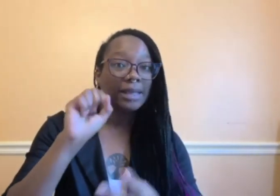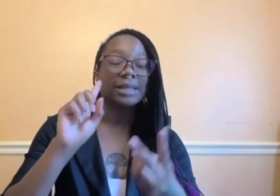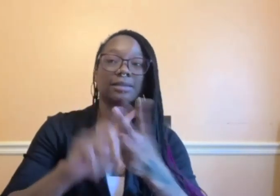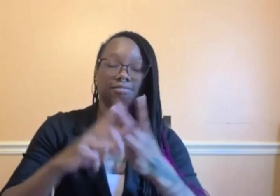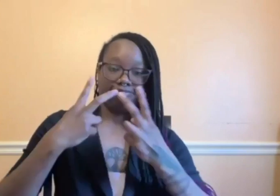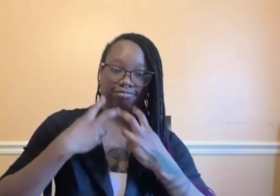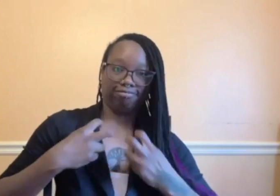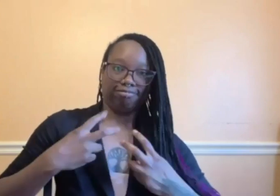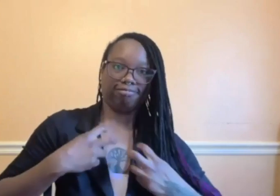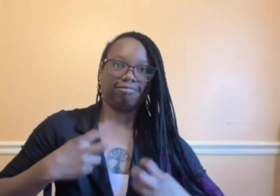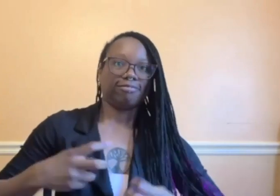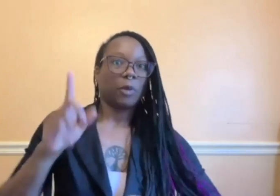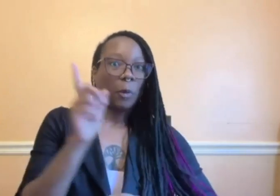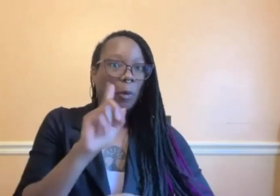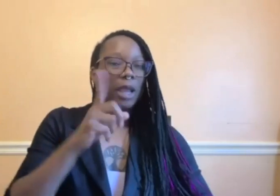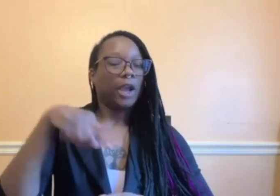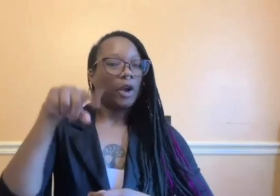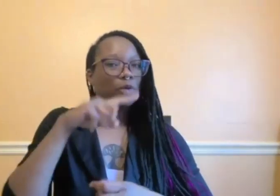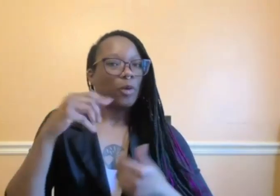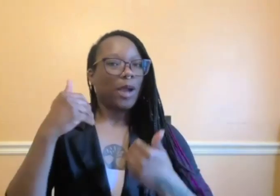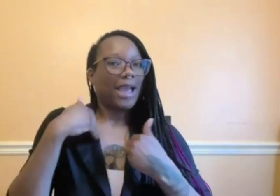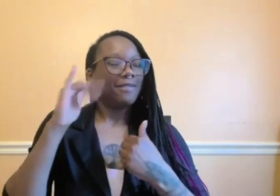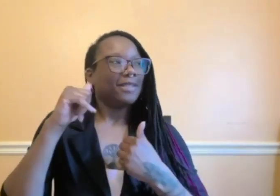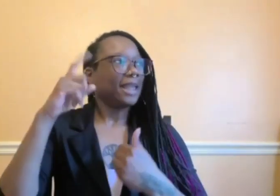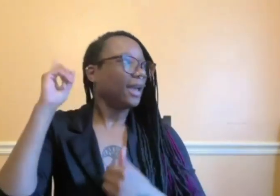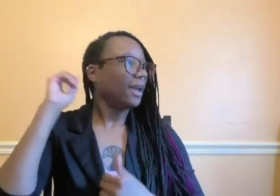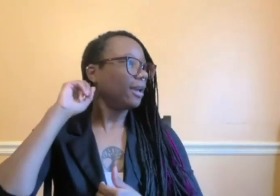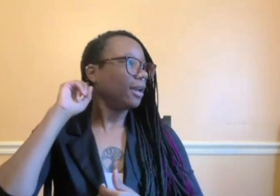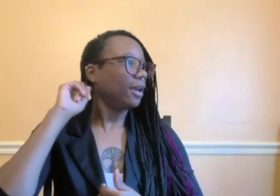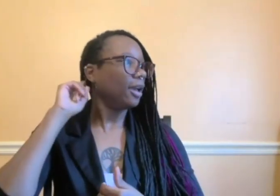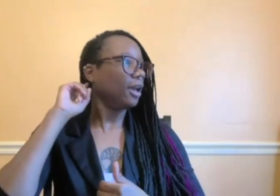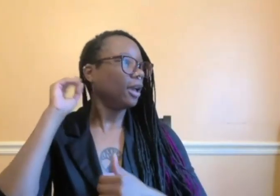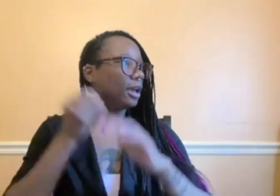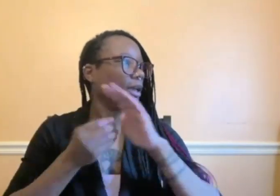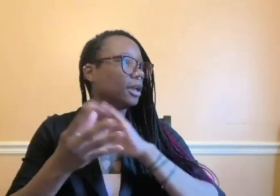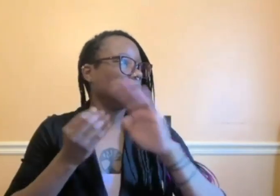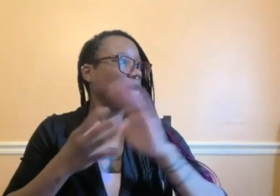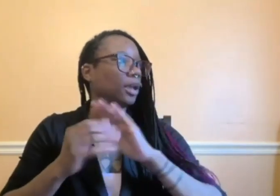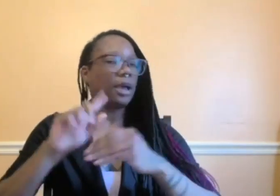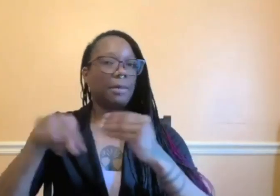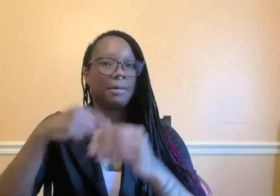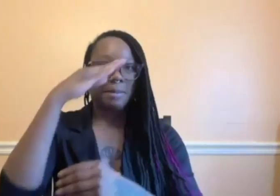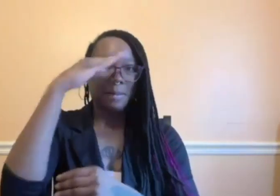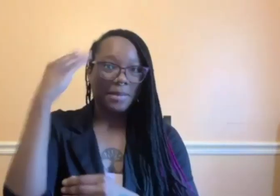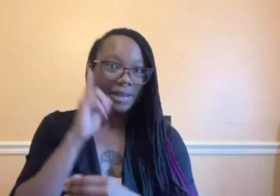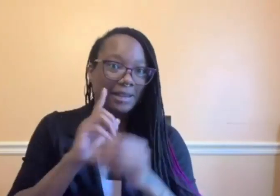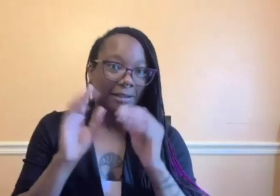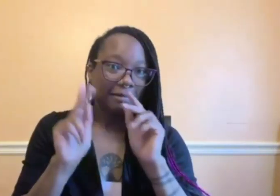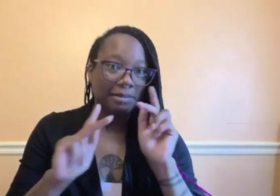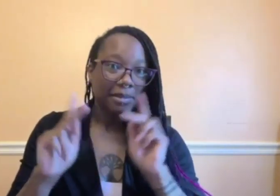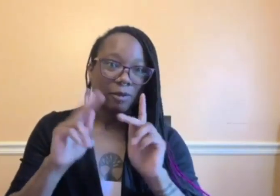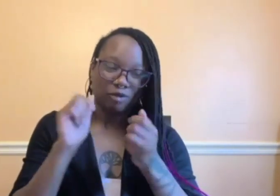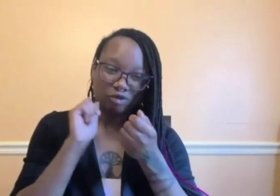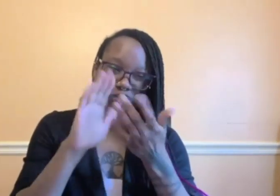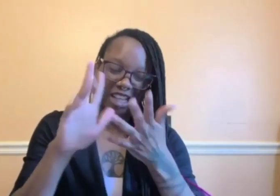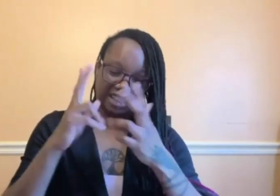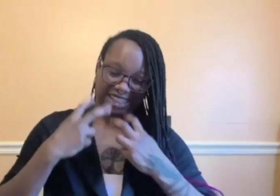have to address your own biases, look within yourself, look at those unconscious